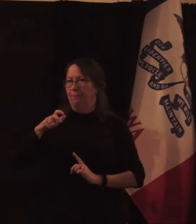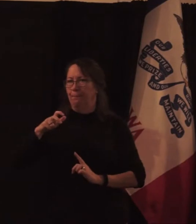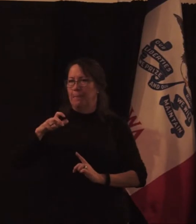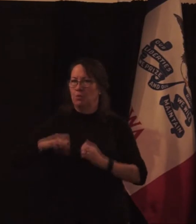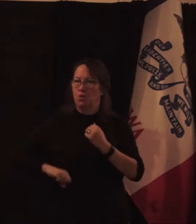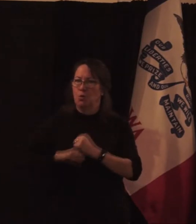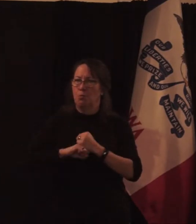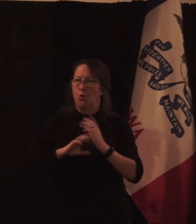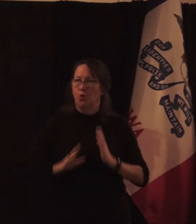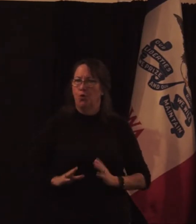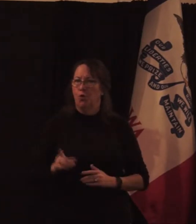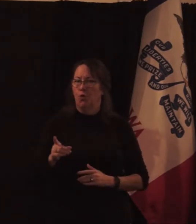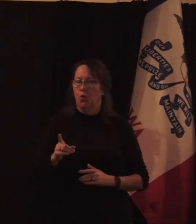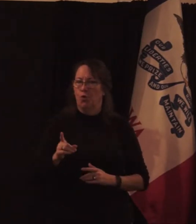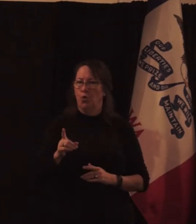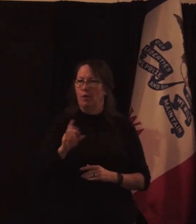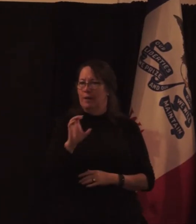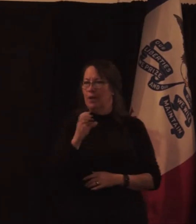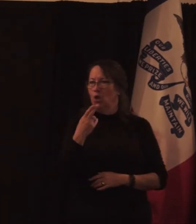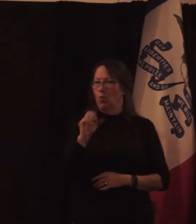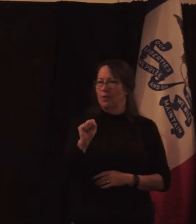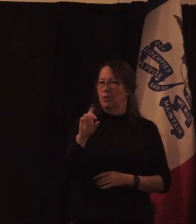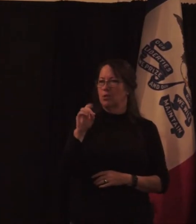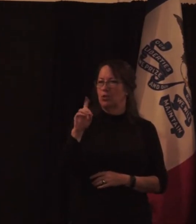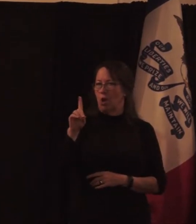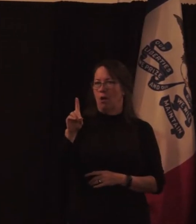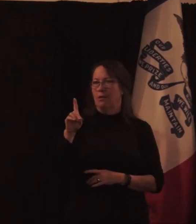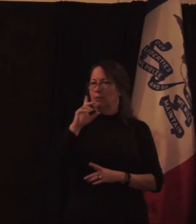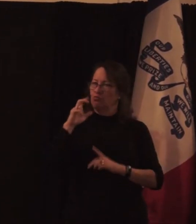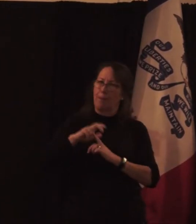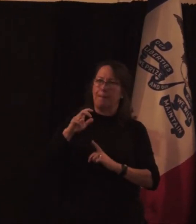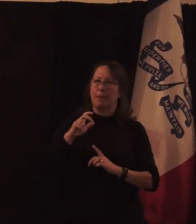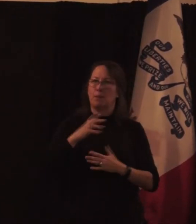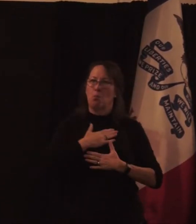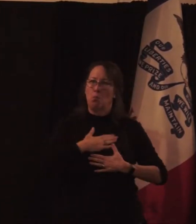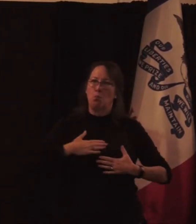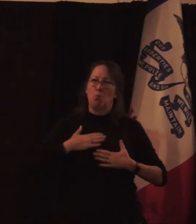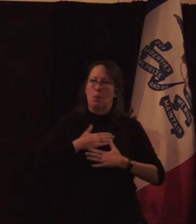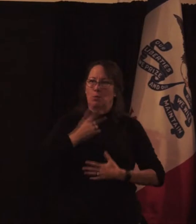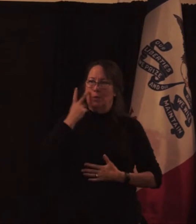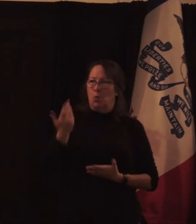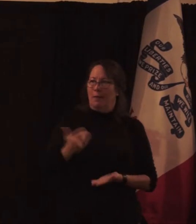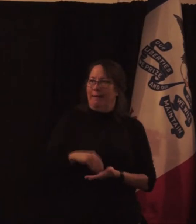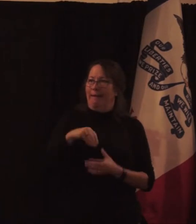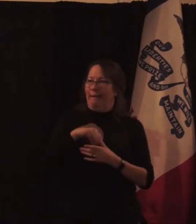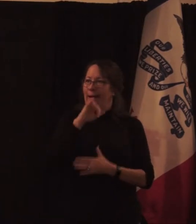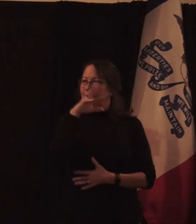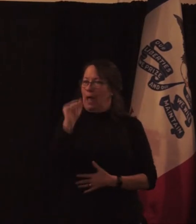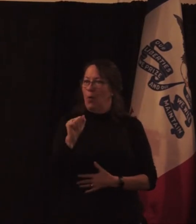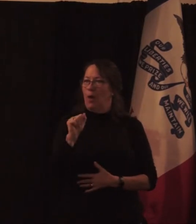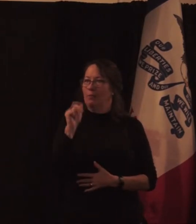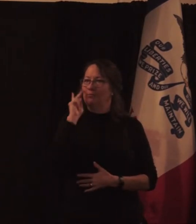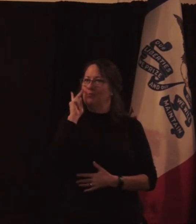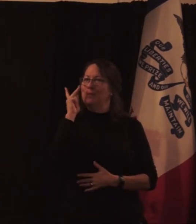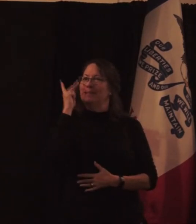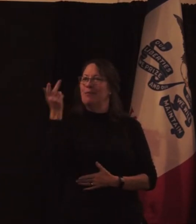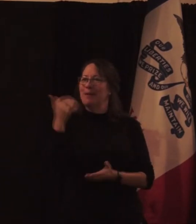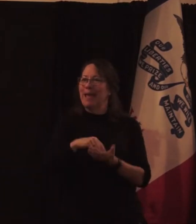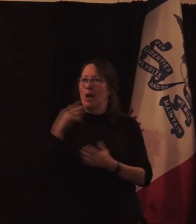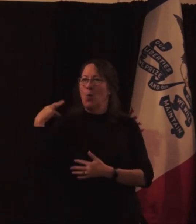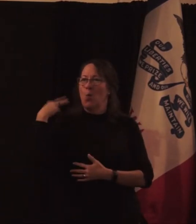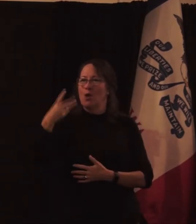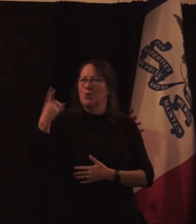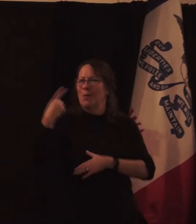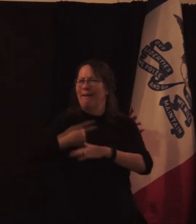more eloquent spokesman than Chris Dodd. And it's just a pleasure again, Chris, to see you back here in Iowa. I look forward to seeing you back in